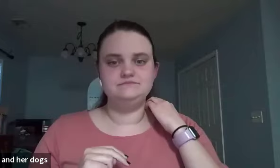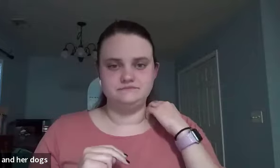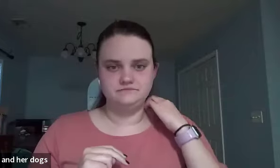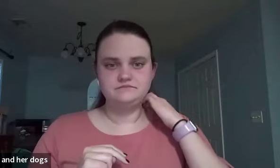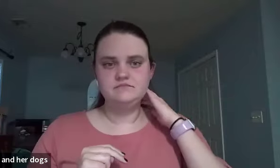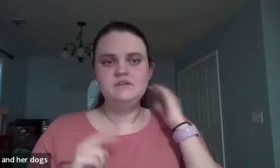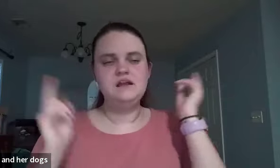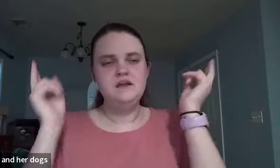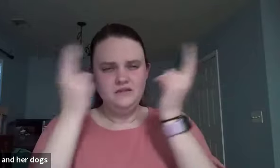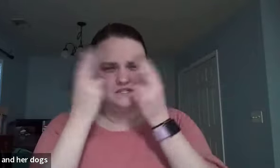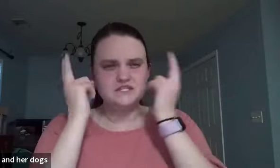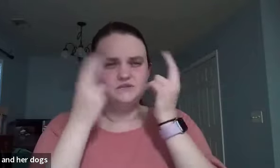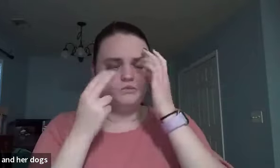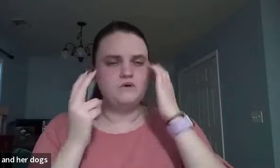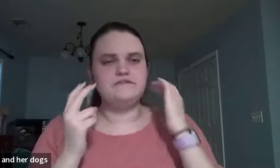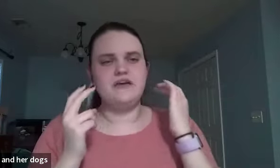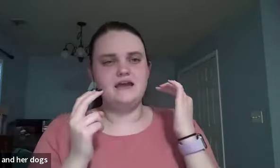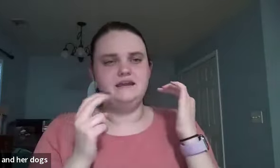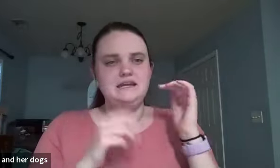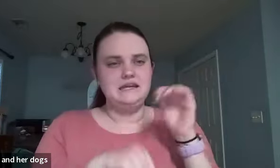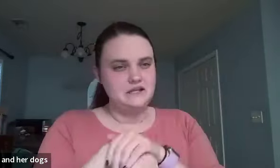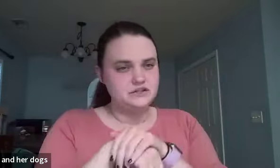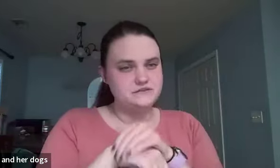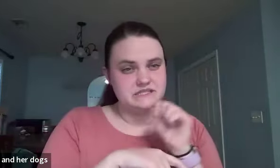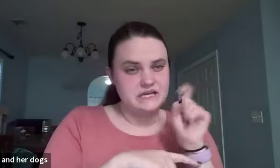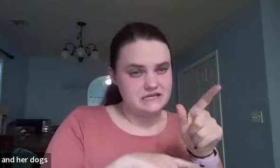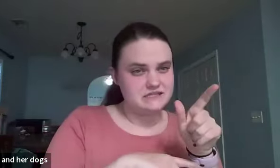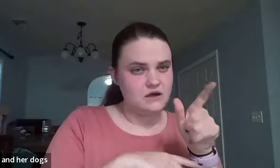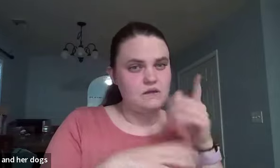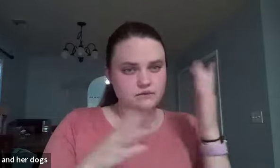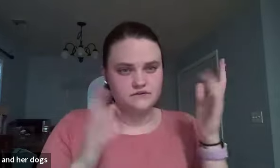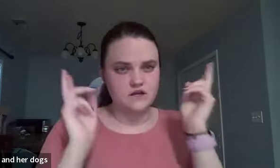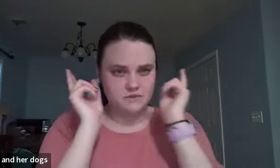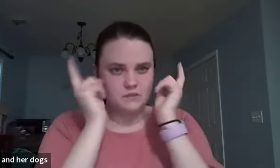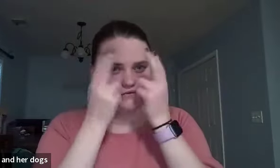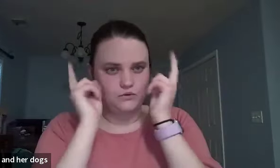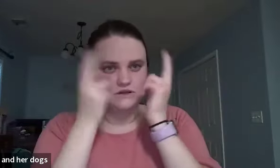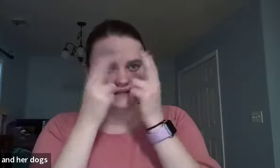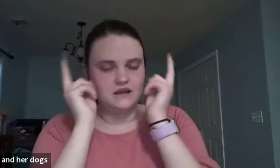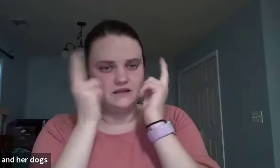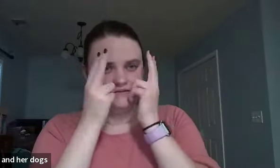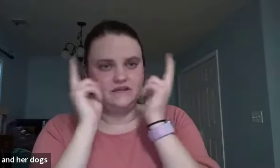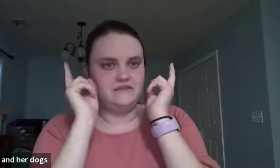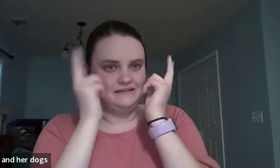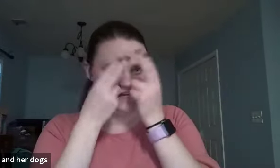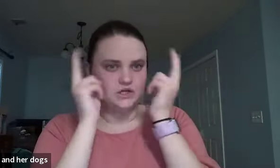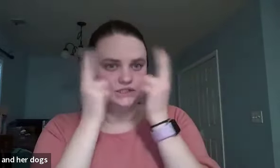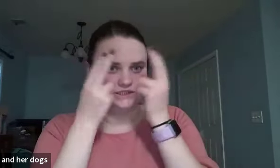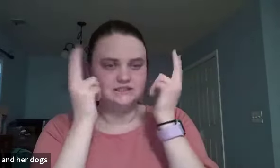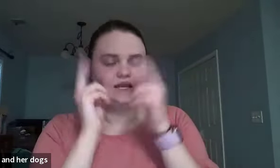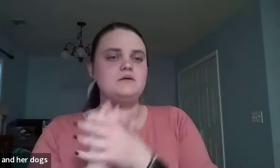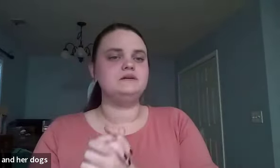Halloween. This is more of that English versus ASL, like we've talked about before. It's kind of giving it that letter.